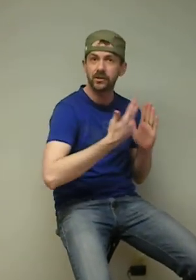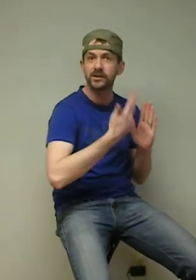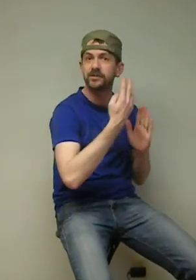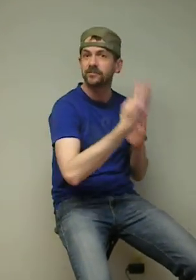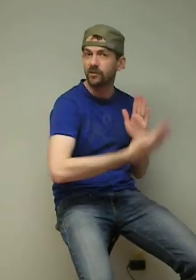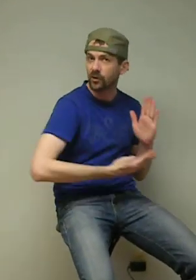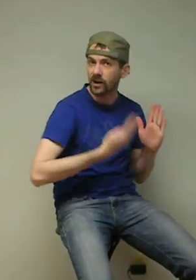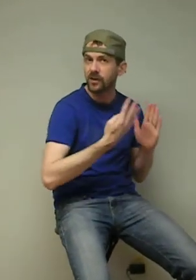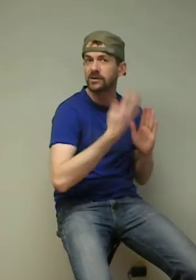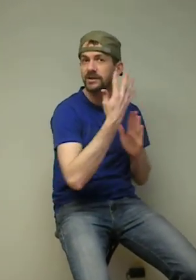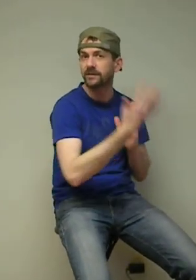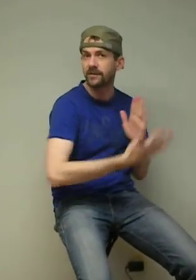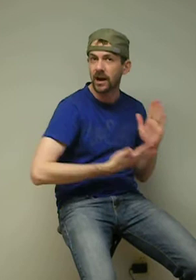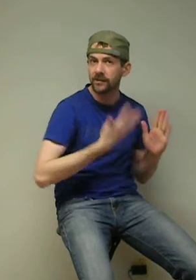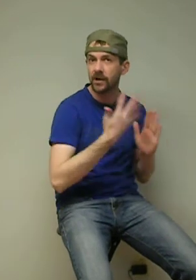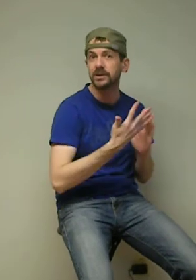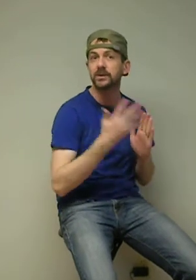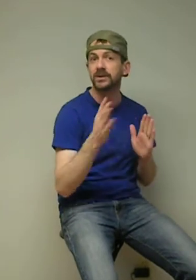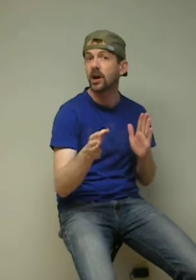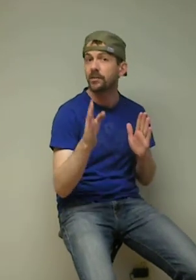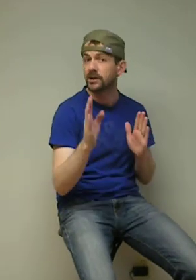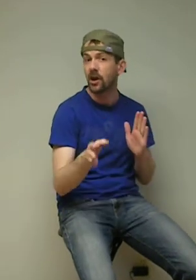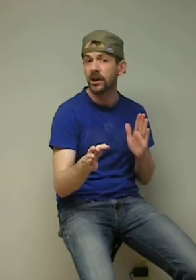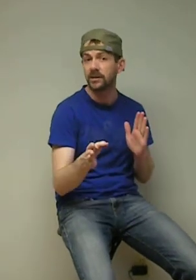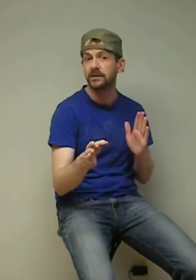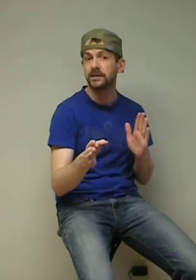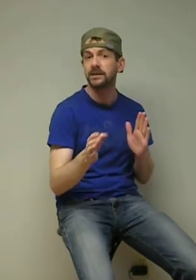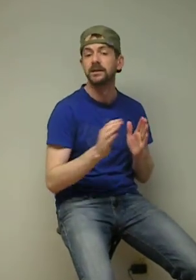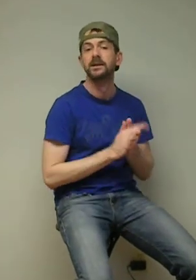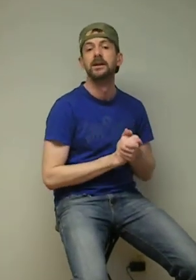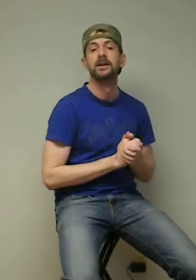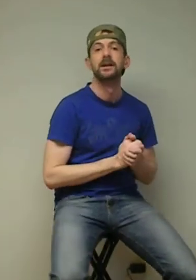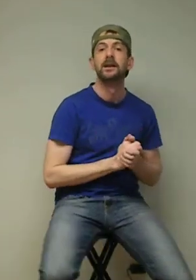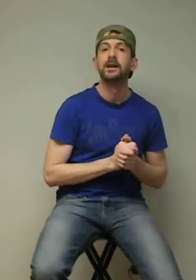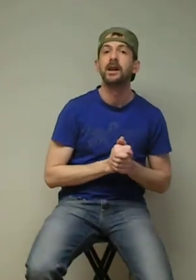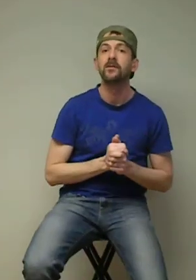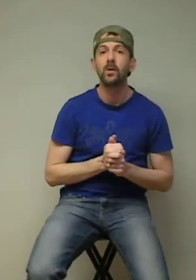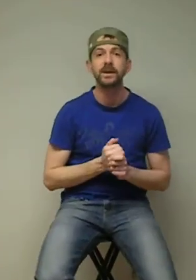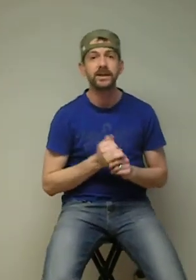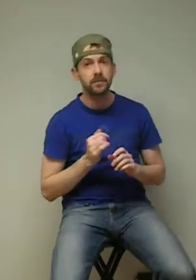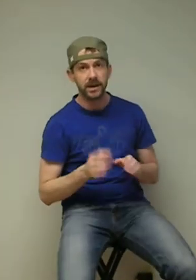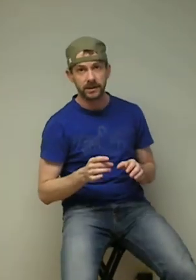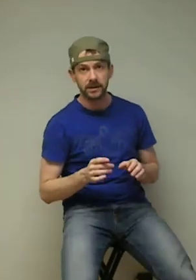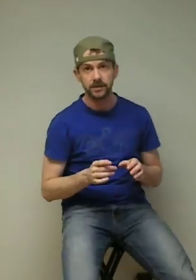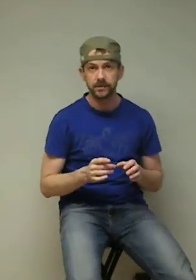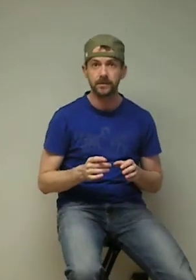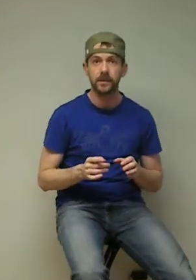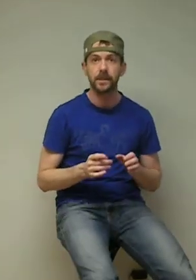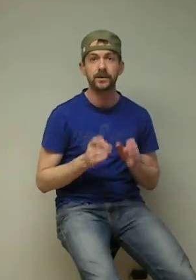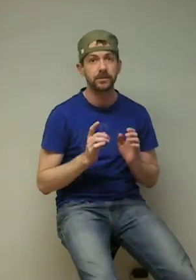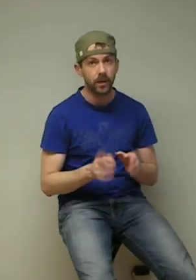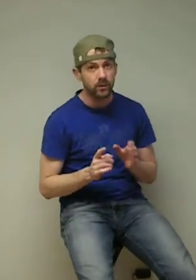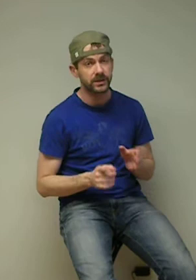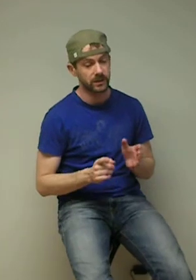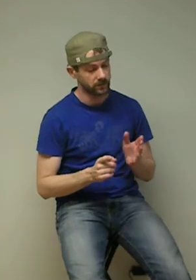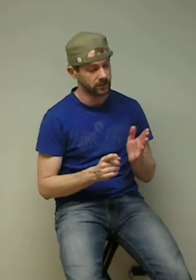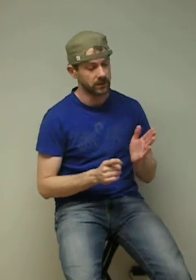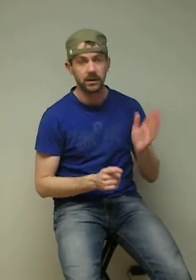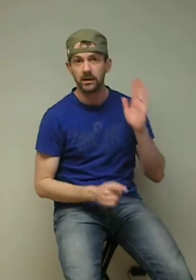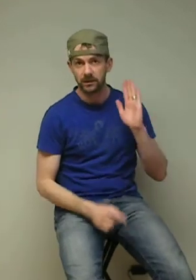hours, 4 hours, 5 hours, and we stop at 9. Now if you want to say minutes, you're supposed to